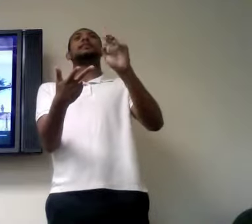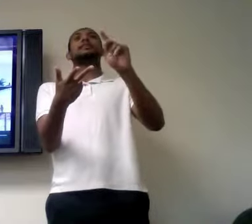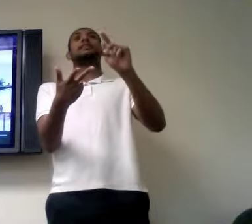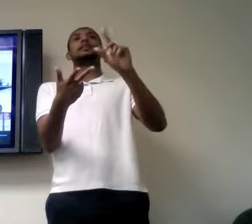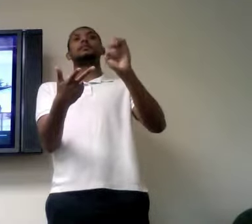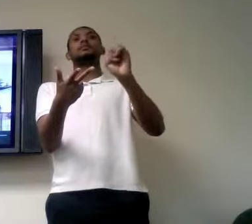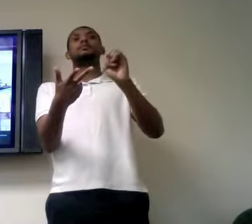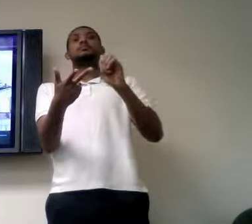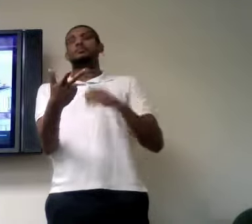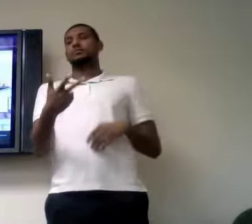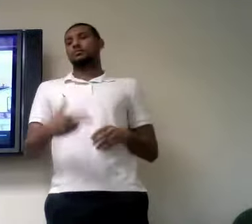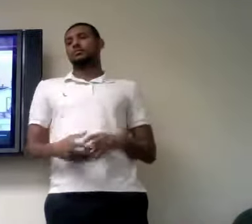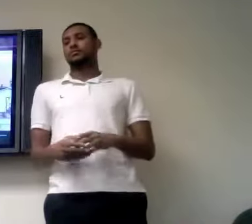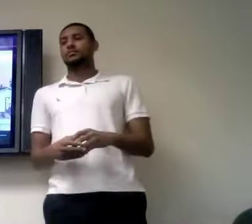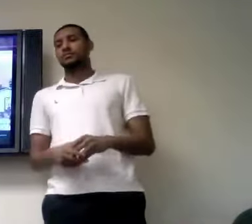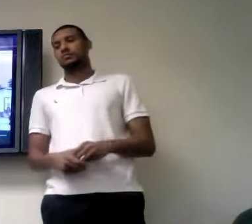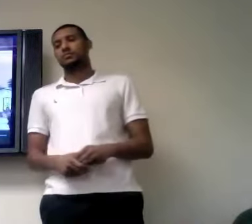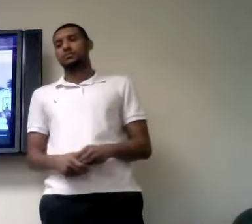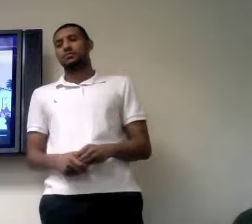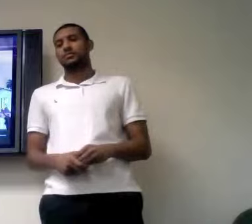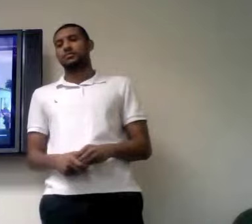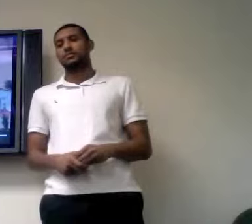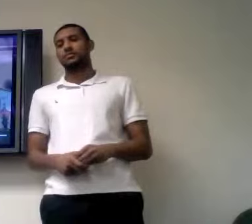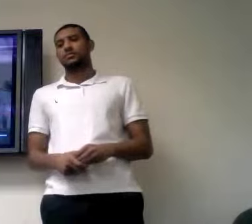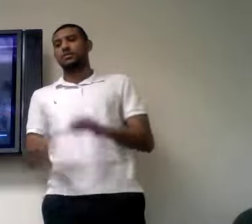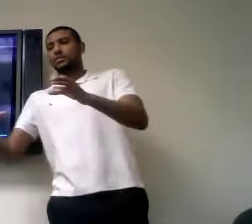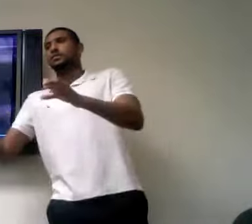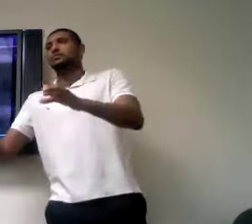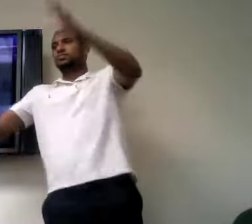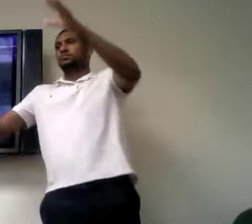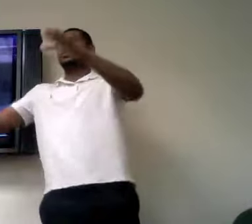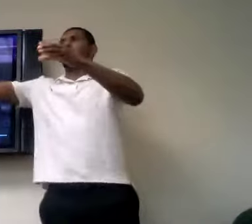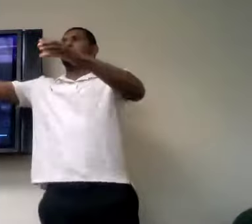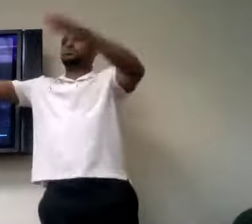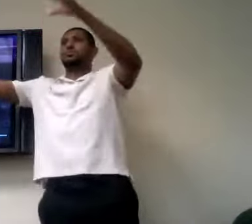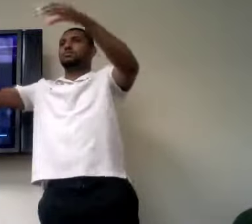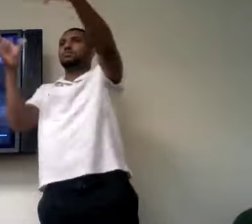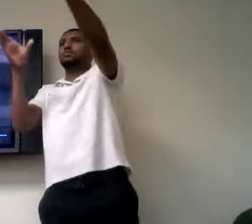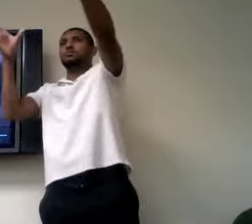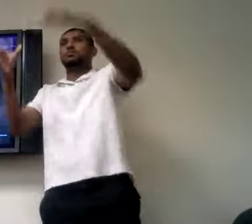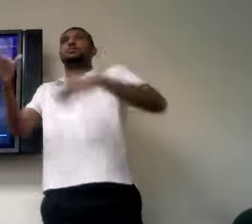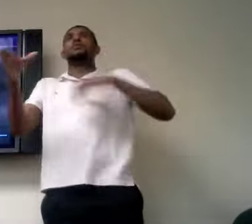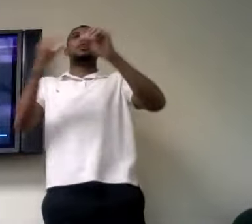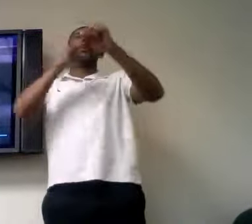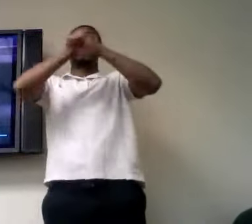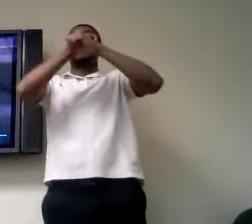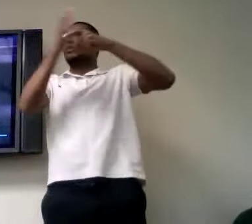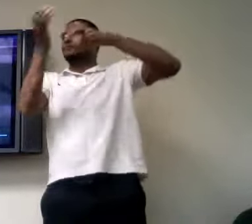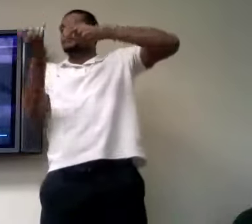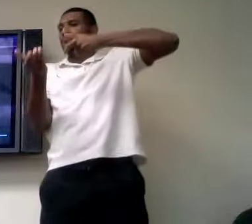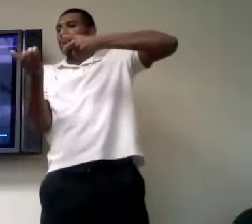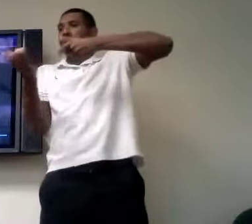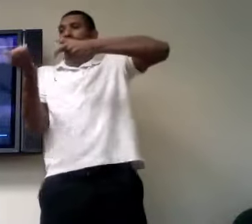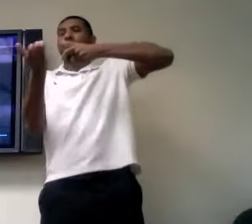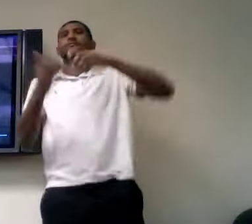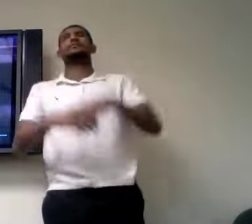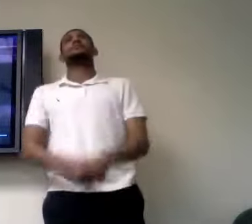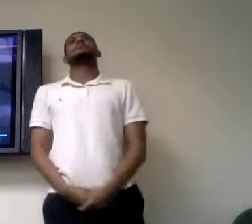with 8-foot-high platforms for guards. From his headquarters in Washington, Meigs sent instructions to Reynolds on